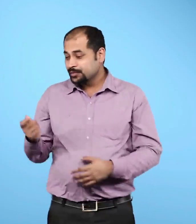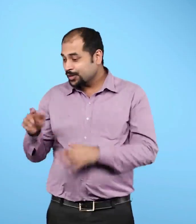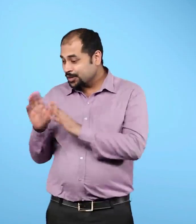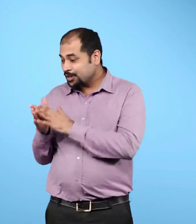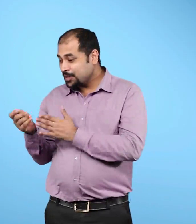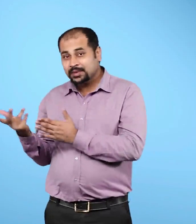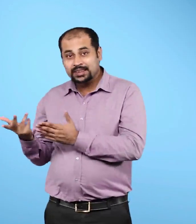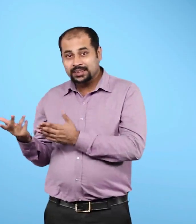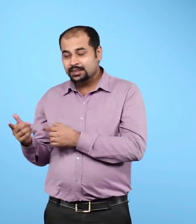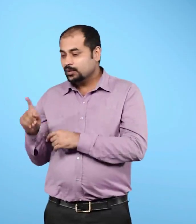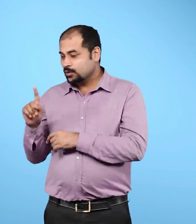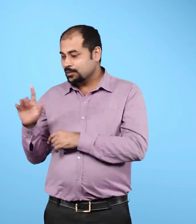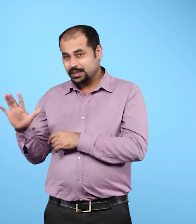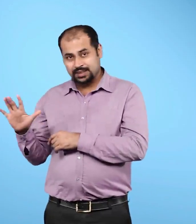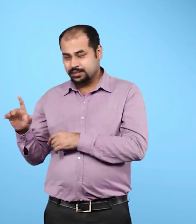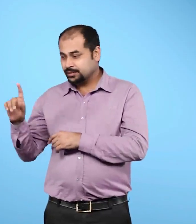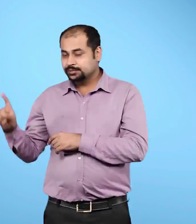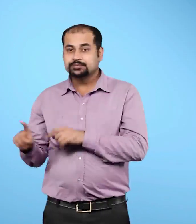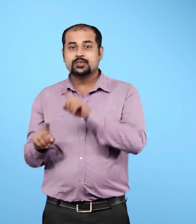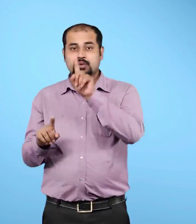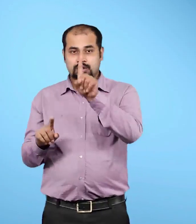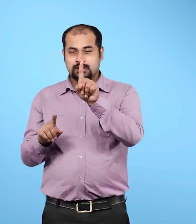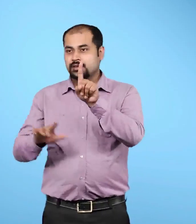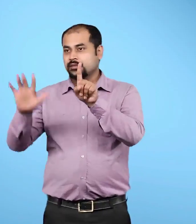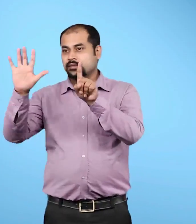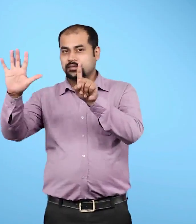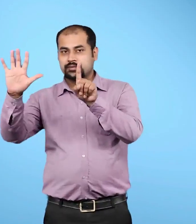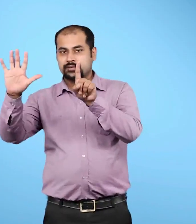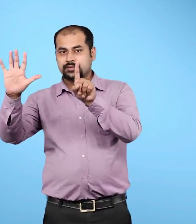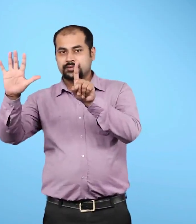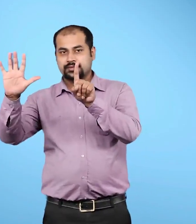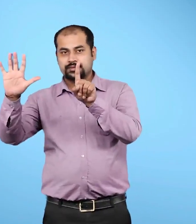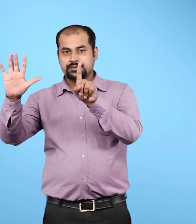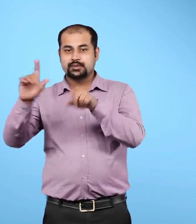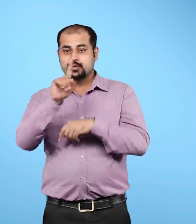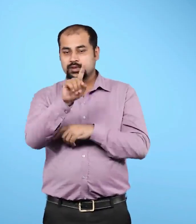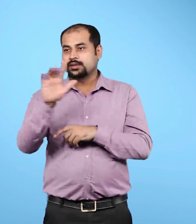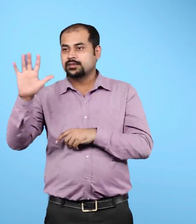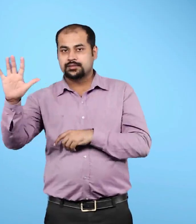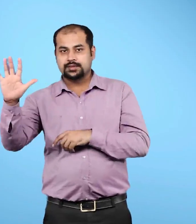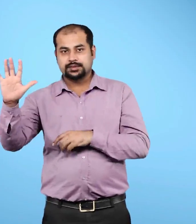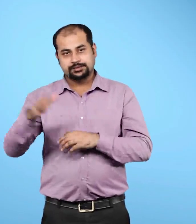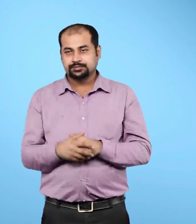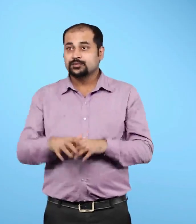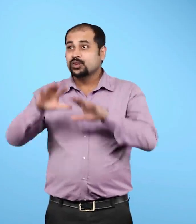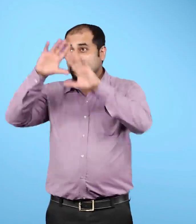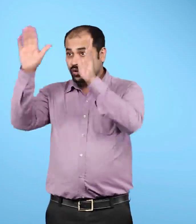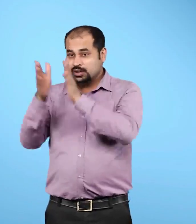Row 2, Column 1, Number 1. Column 2, Number 5, and there